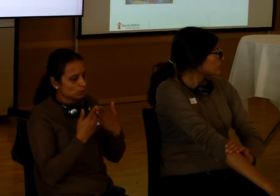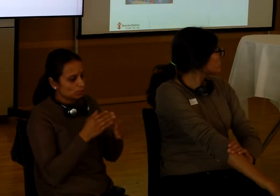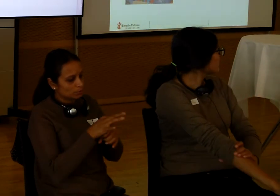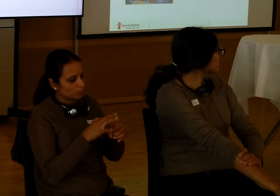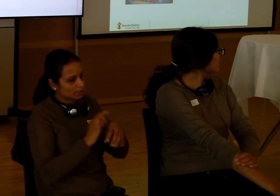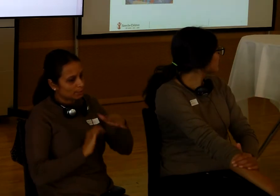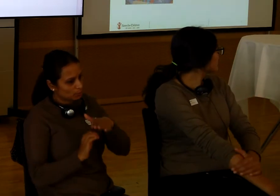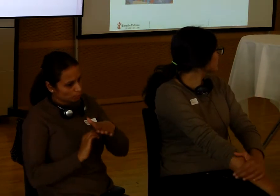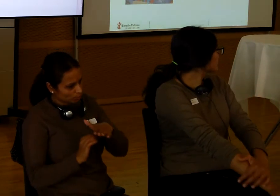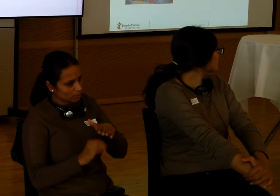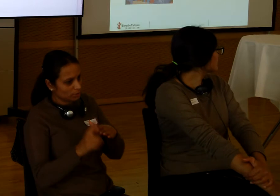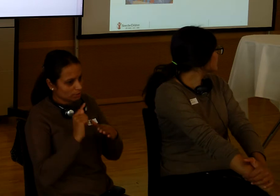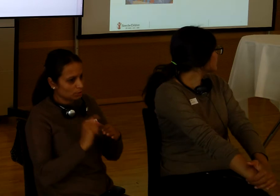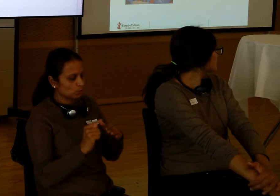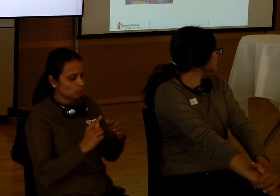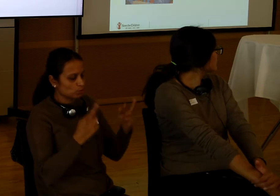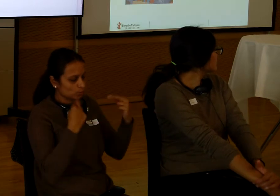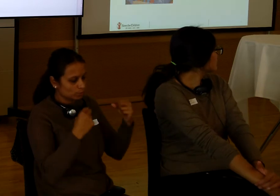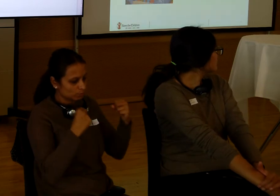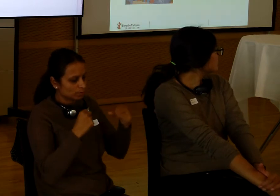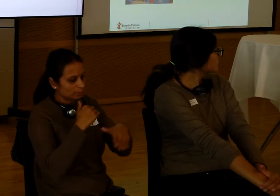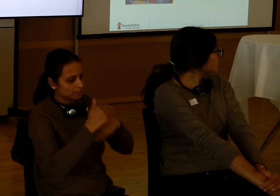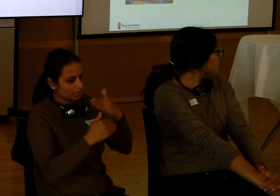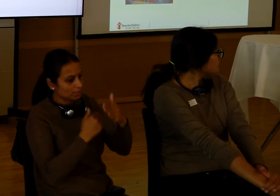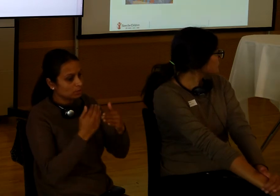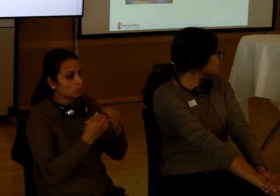management on inclusive education.